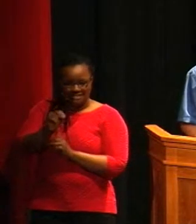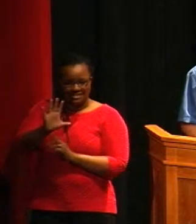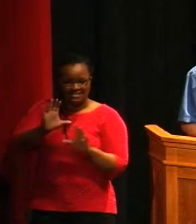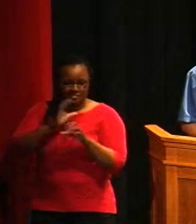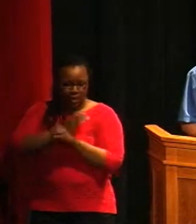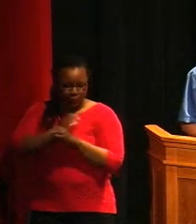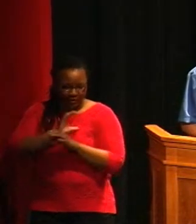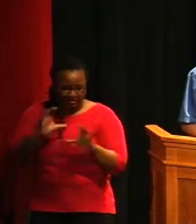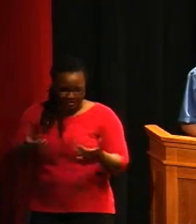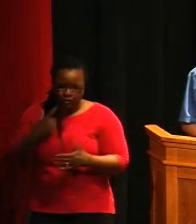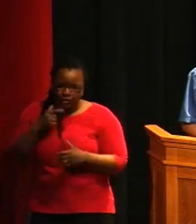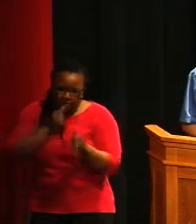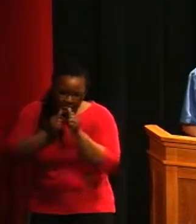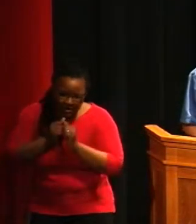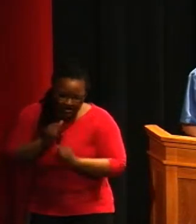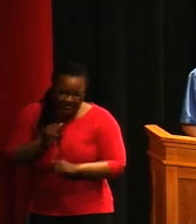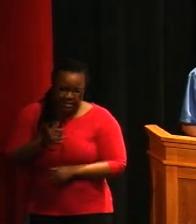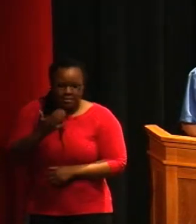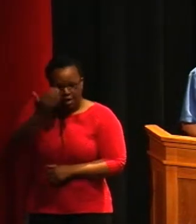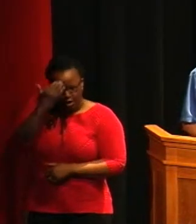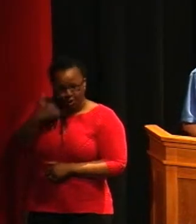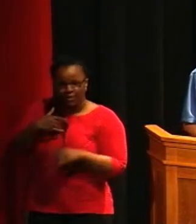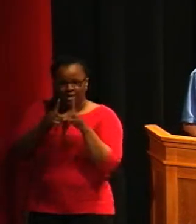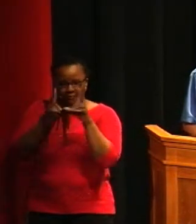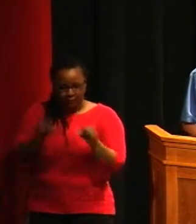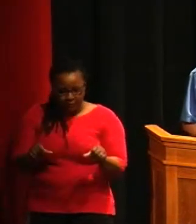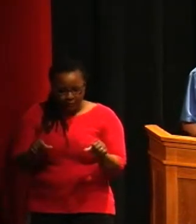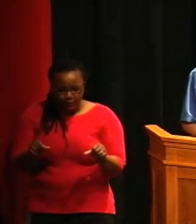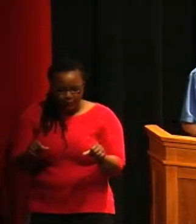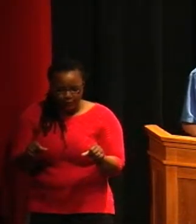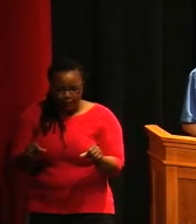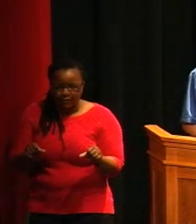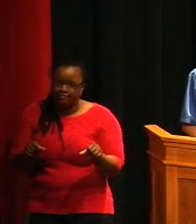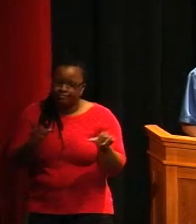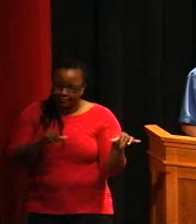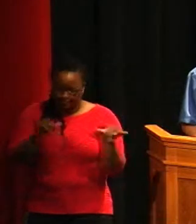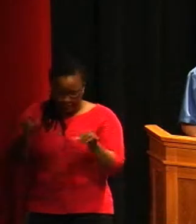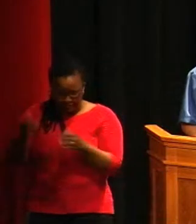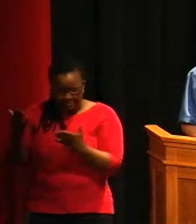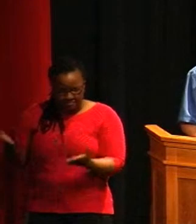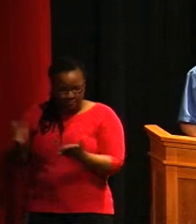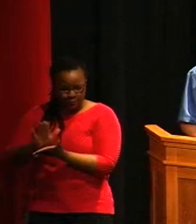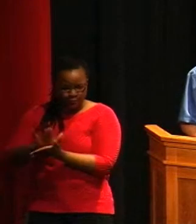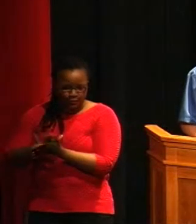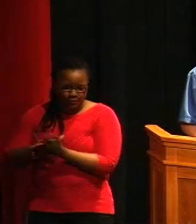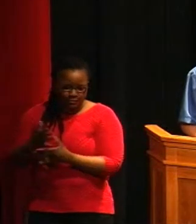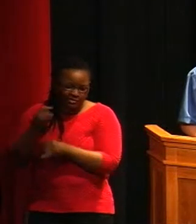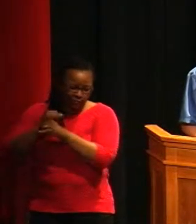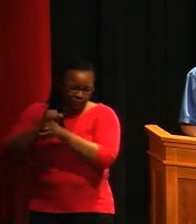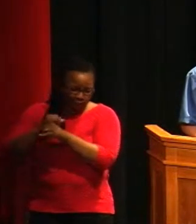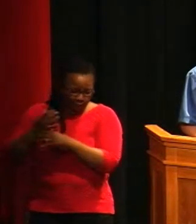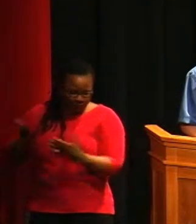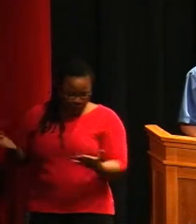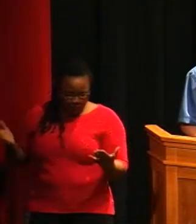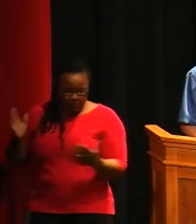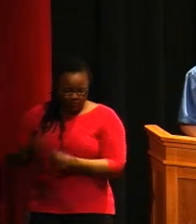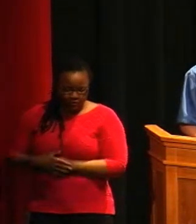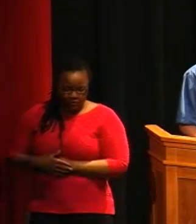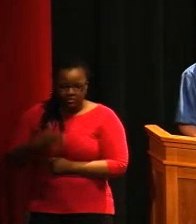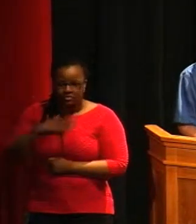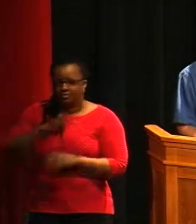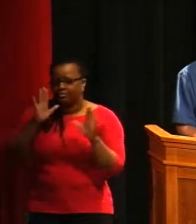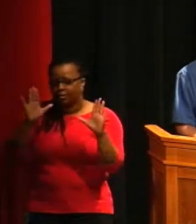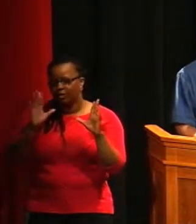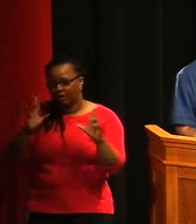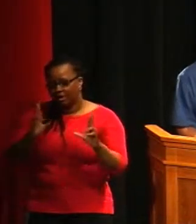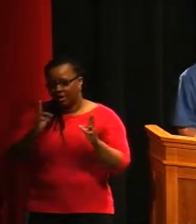But I knew that we would also hold diplomas from this same institution. It is my very great honor to